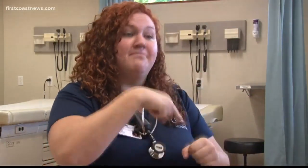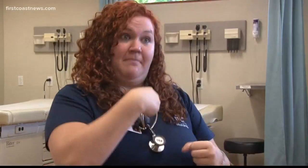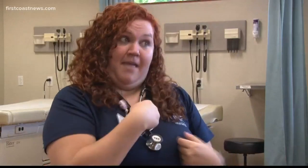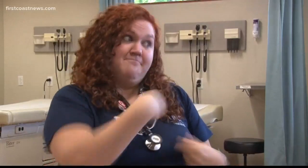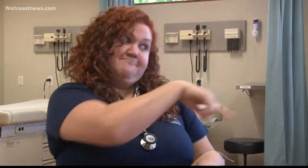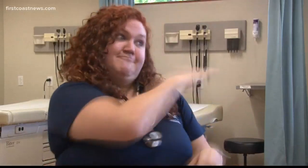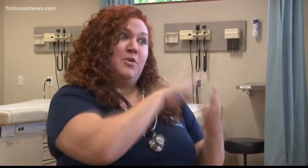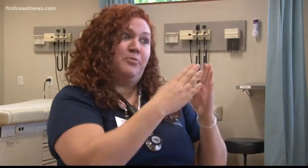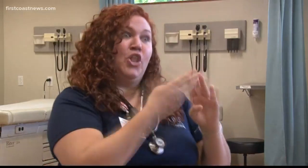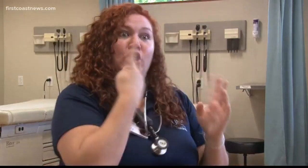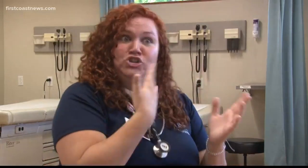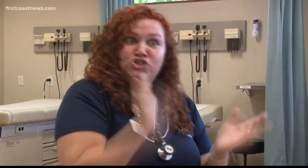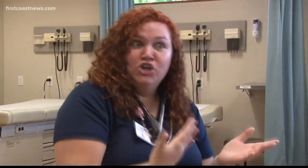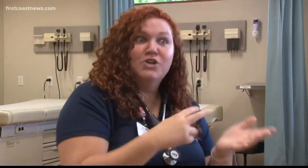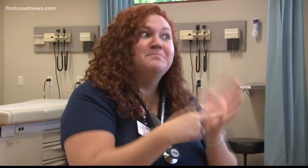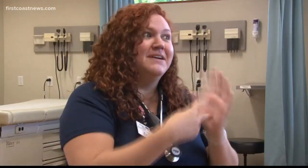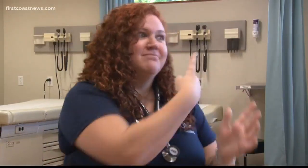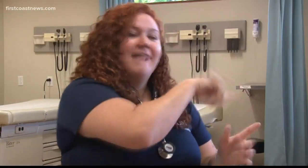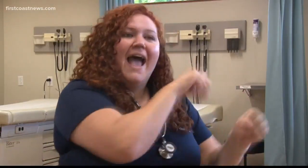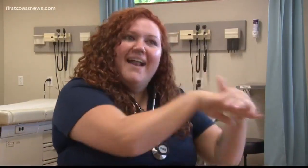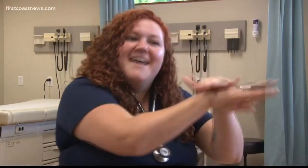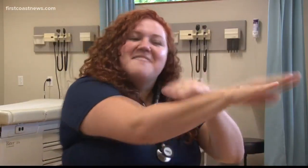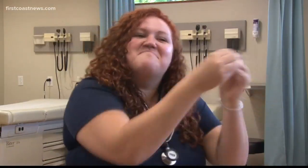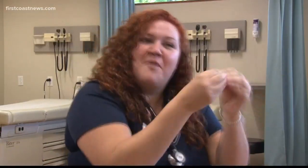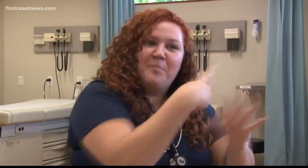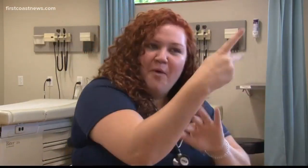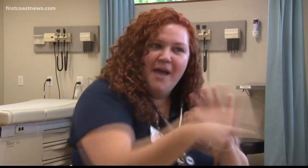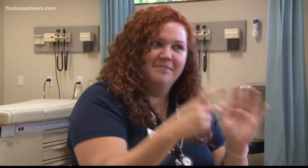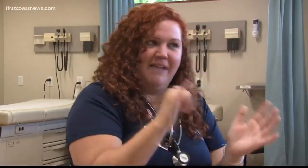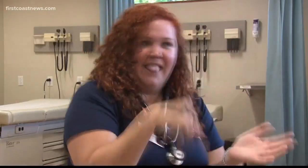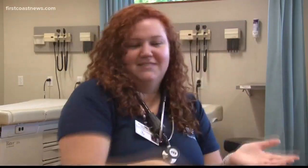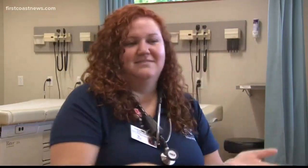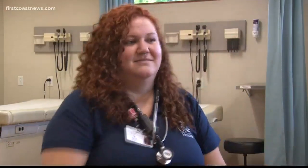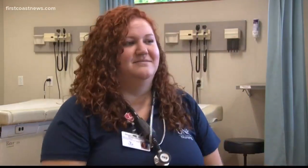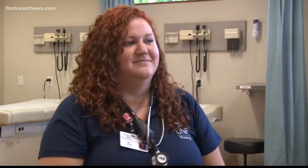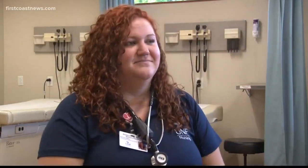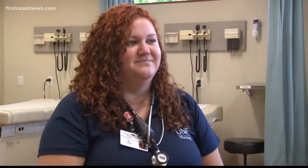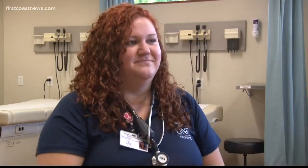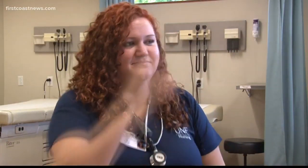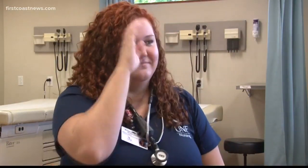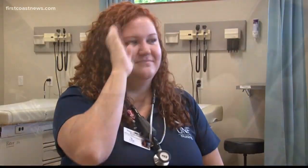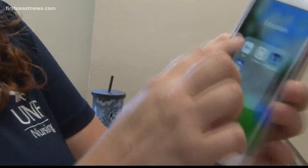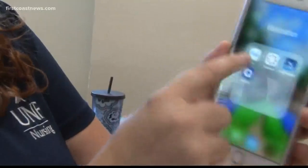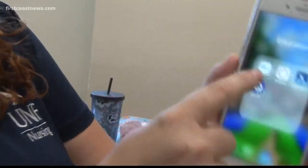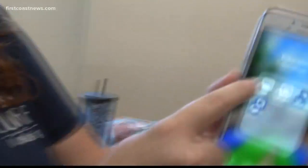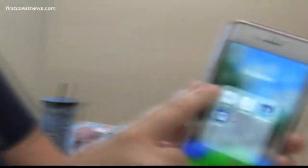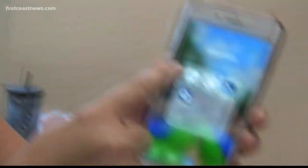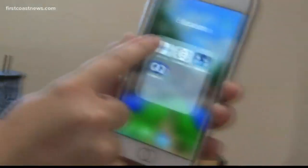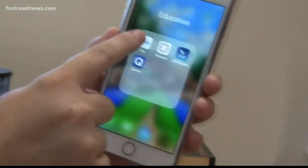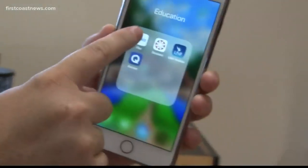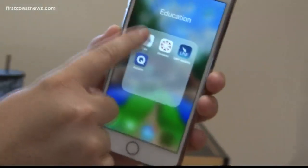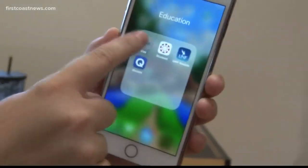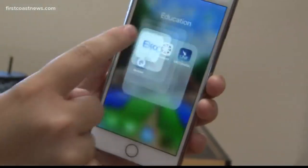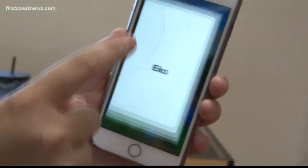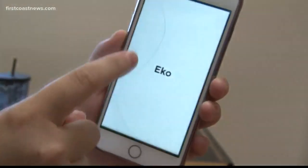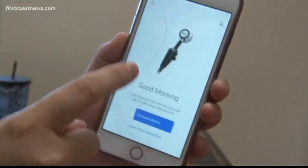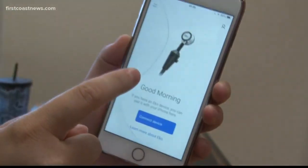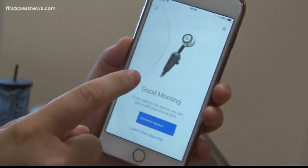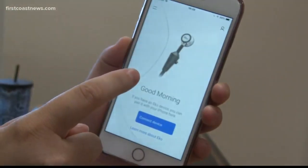can to make me, as well as the other people of the deaf community, look good. And you're probably wondering the obvious question, how in the world is this